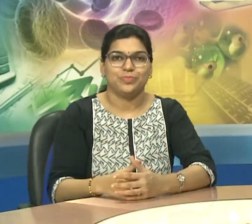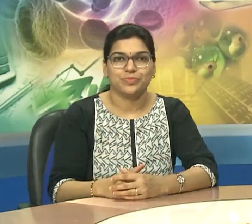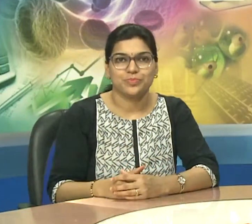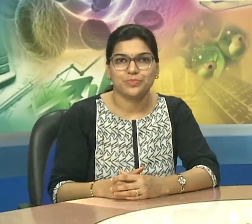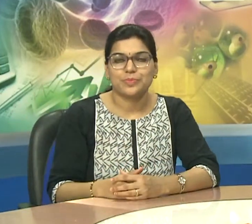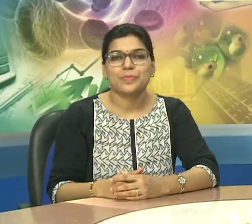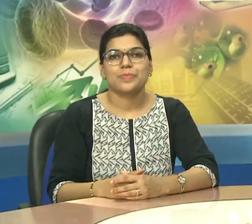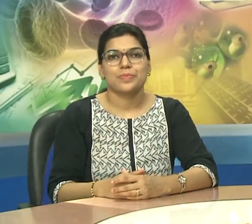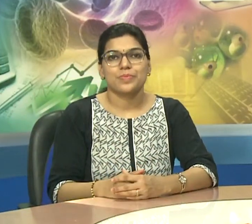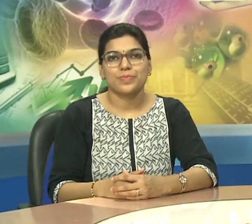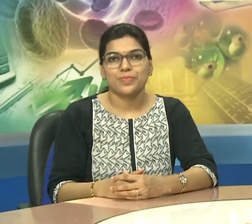music.